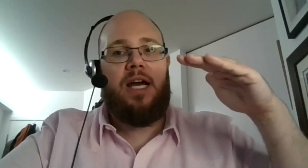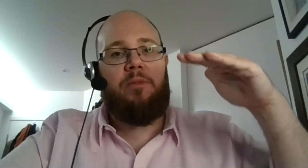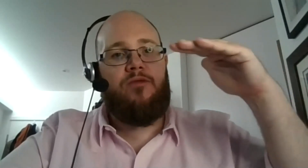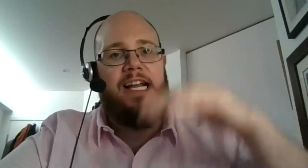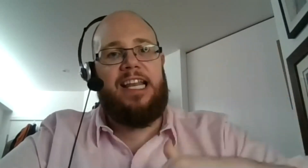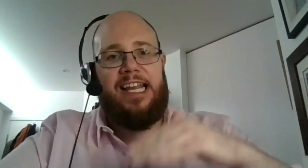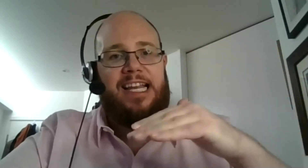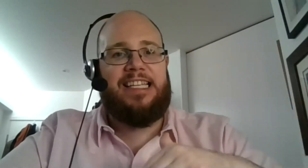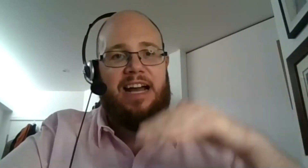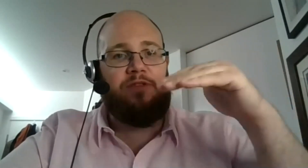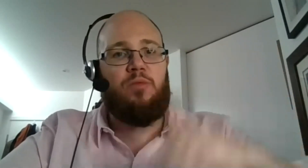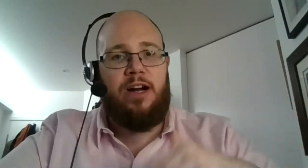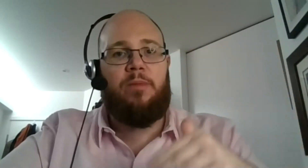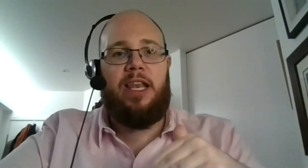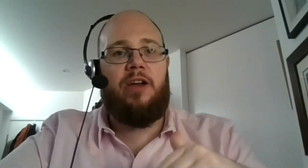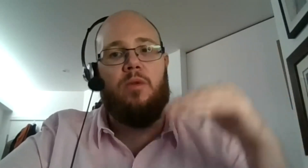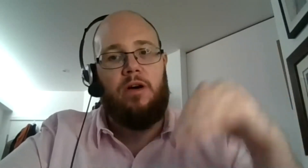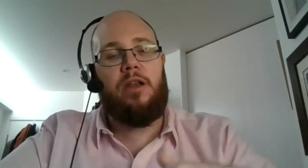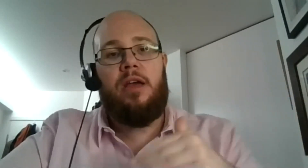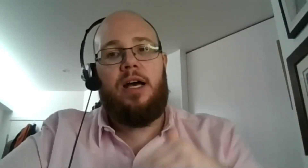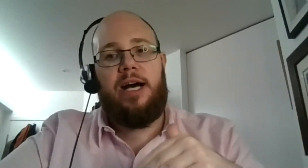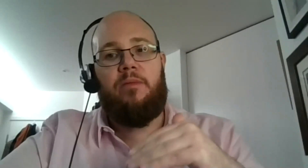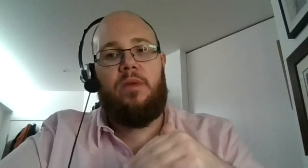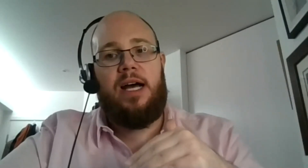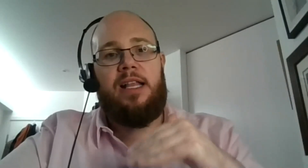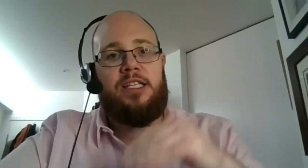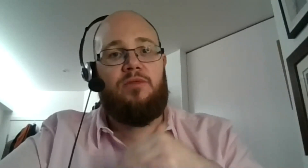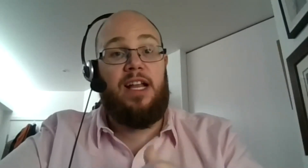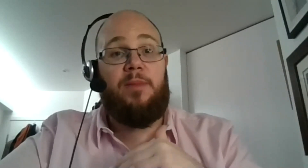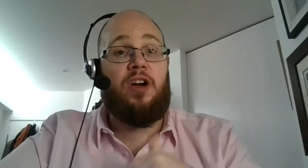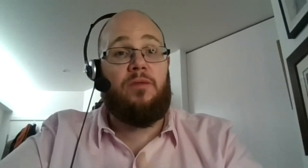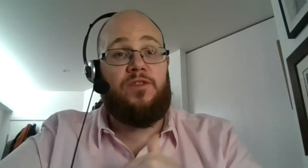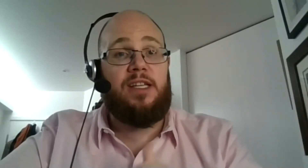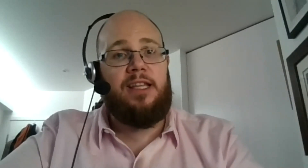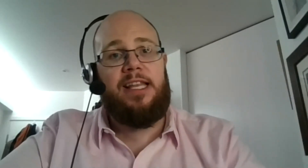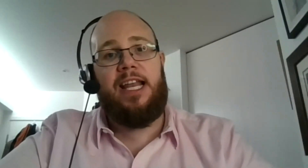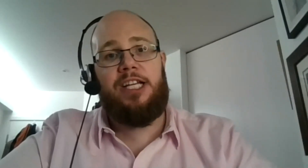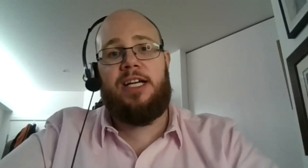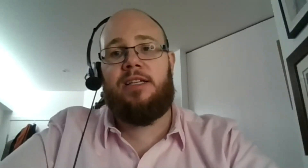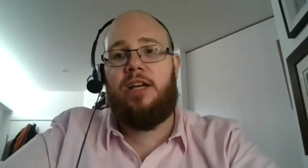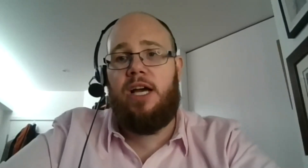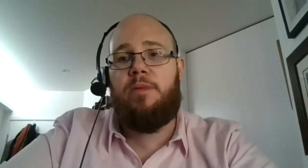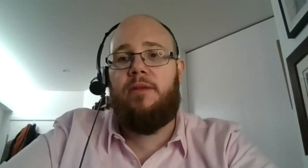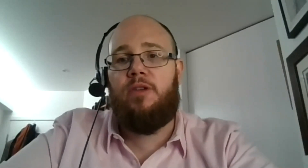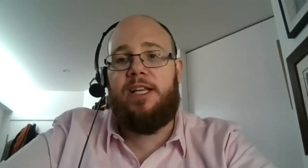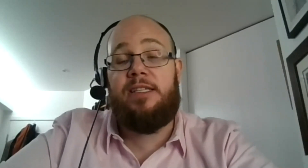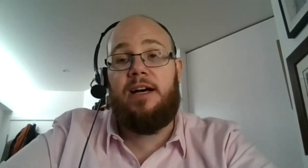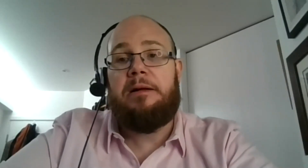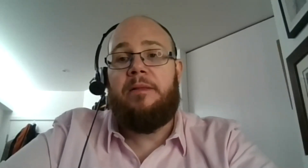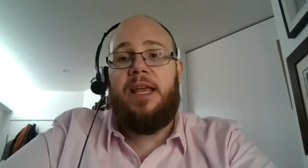we really need it down to well below 1 to really be confident that the NHS can cope over the winter.